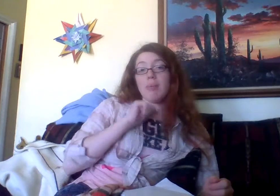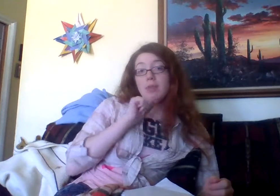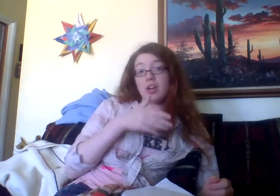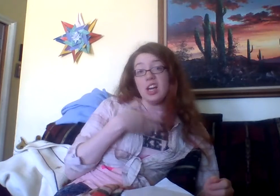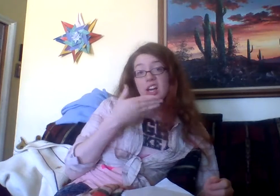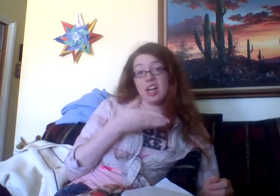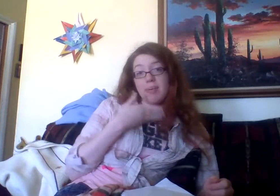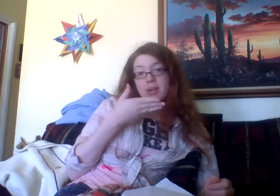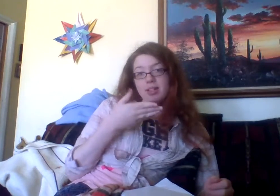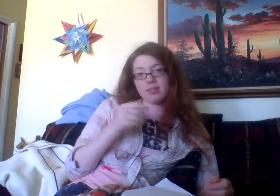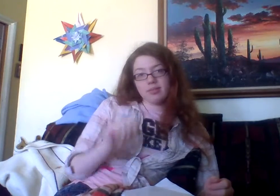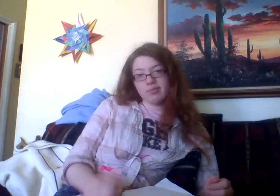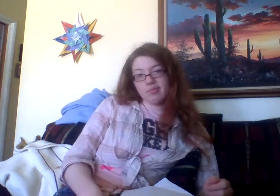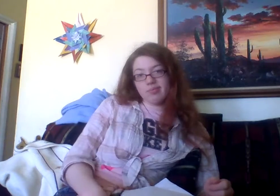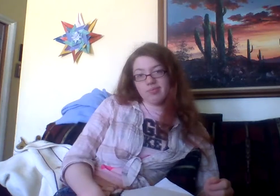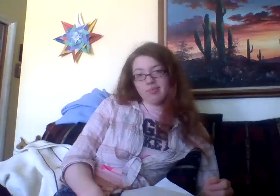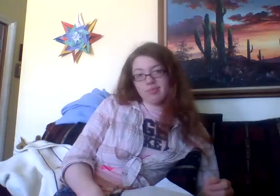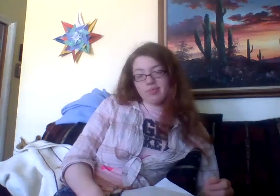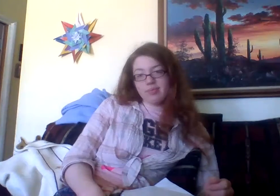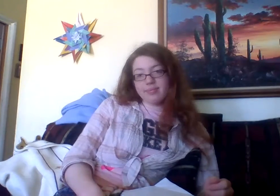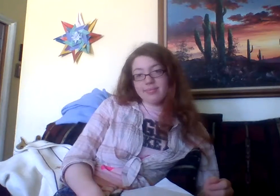I'm not happy.